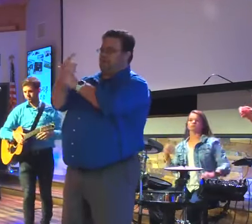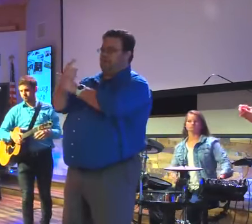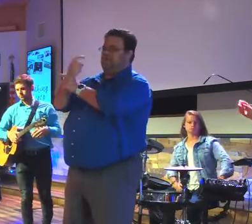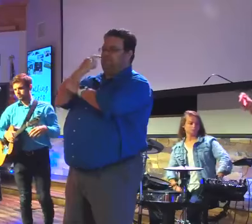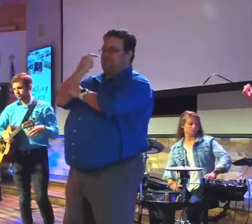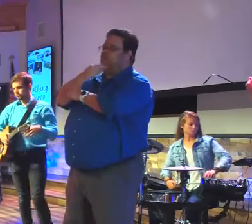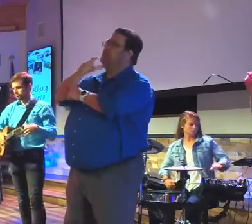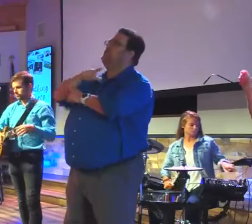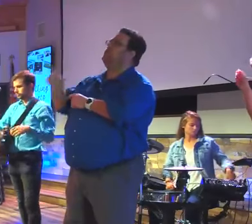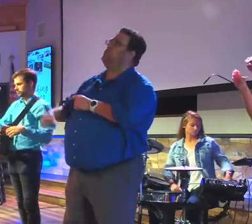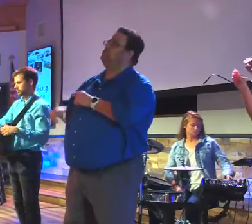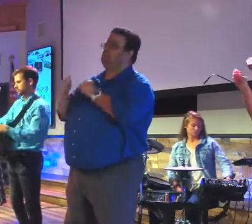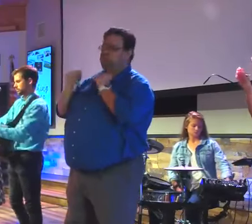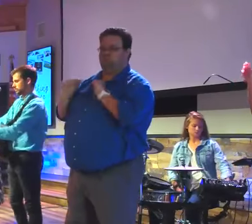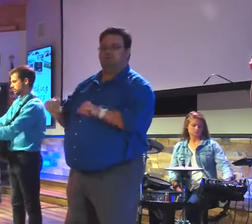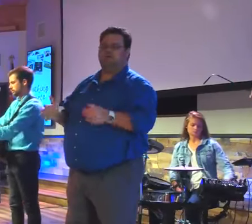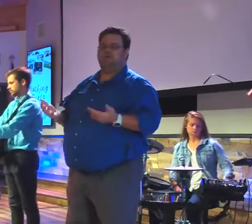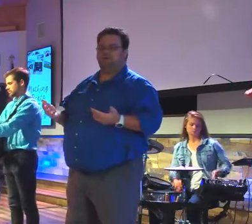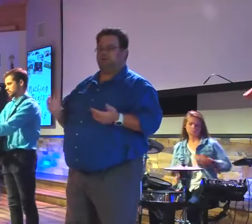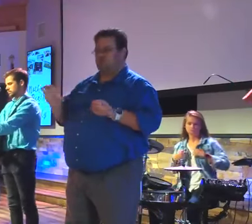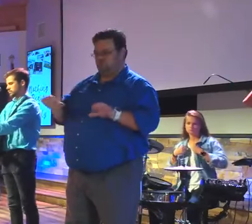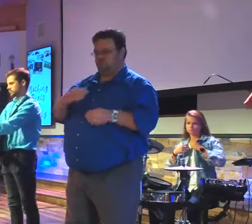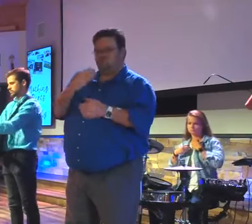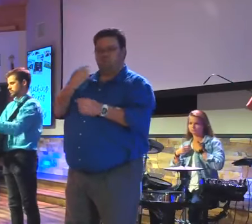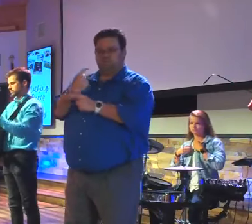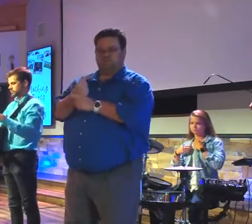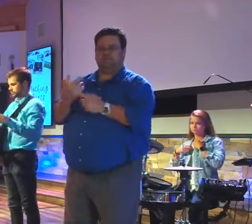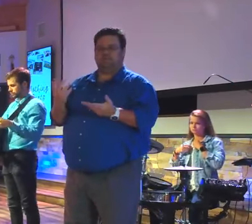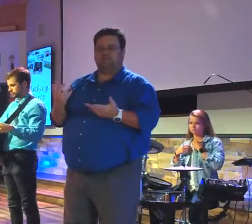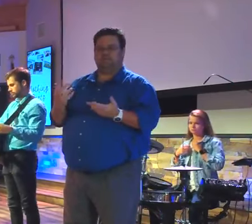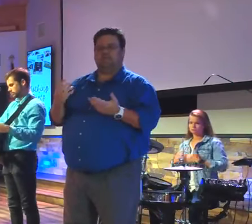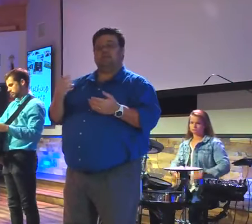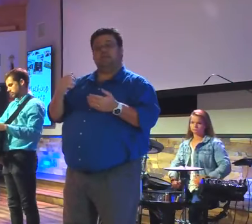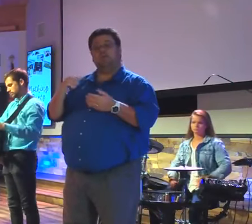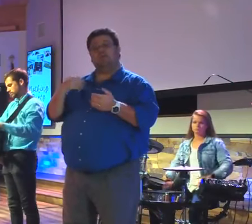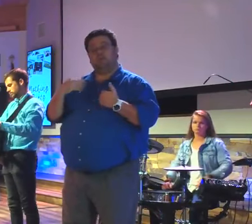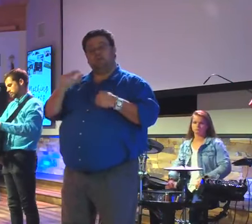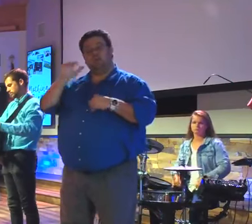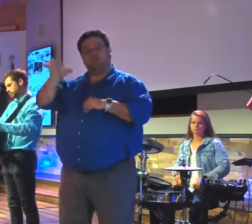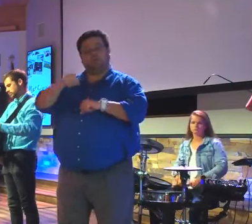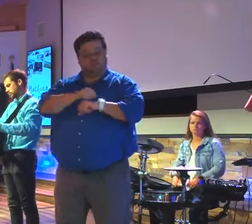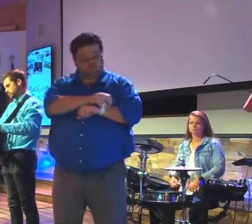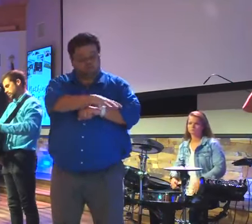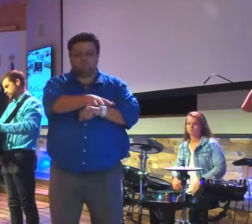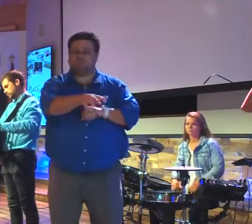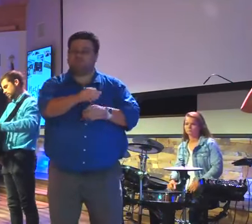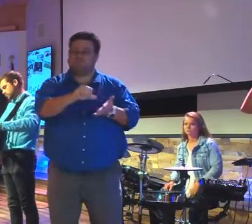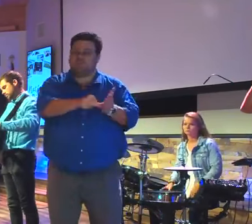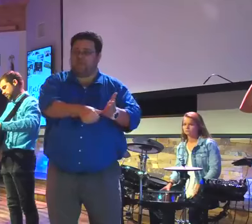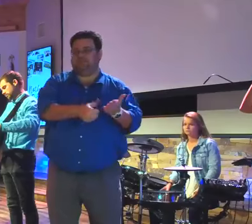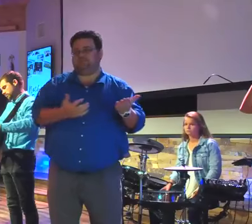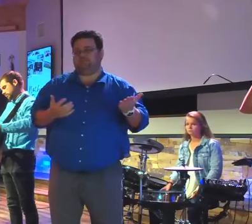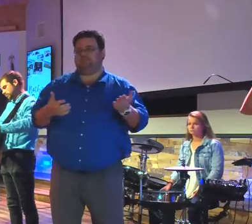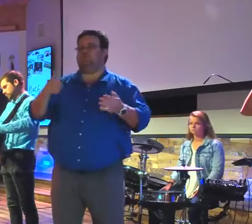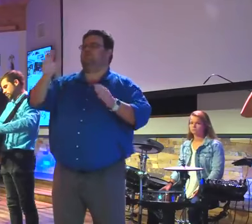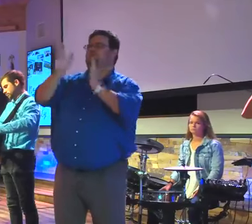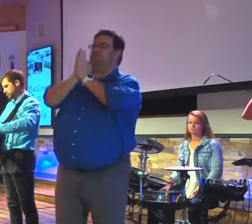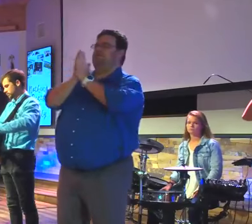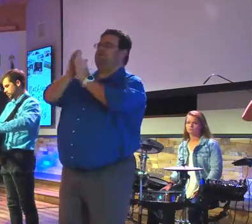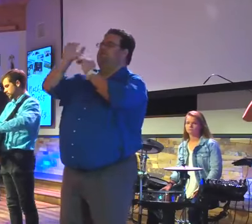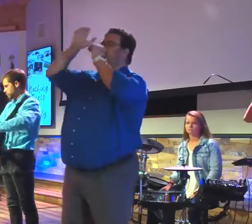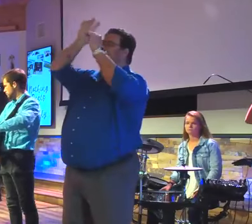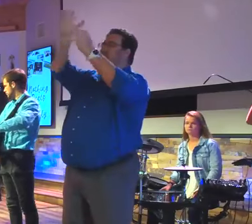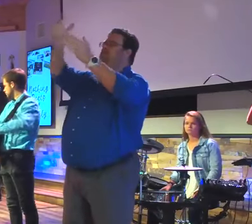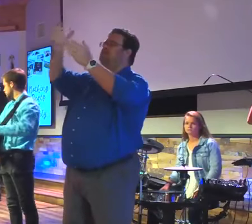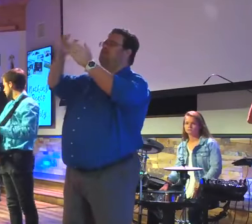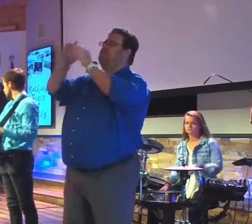thing. And it will have an impact. You'll have great influence. Father, we love you, God, and thank